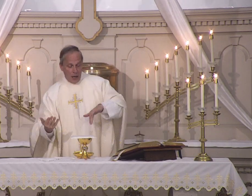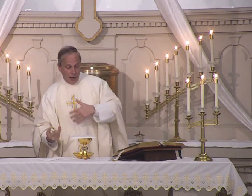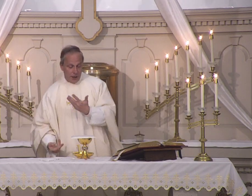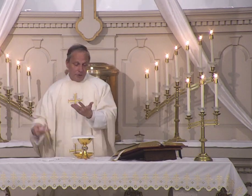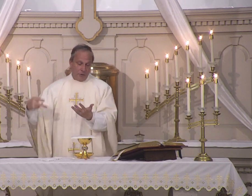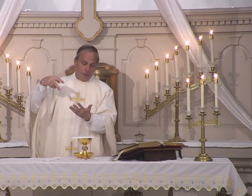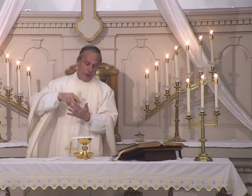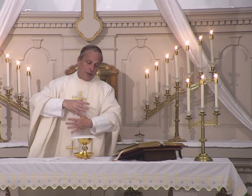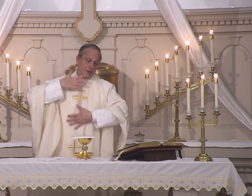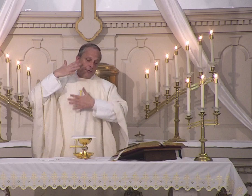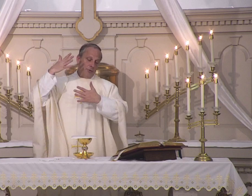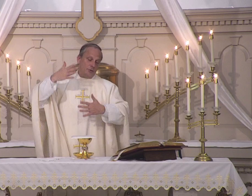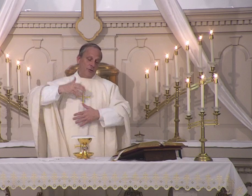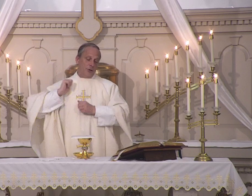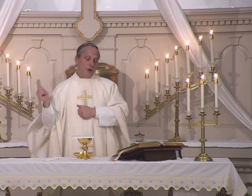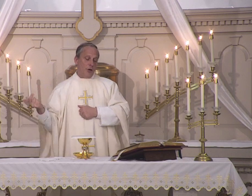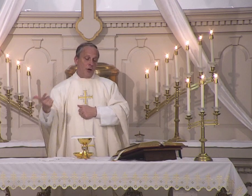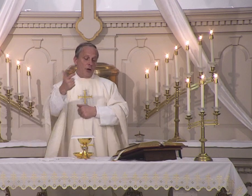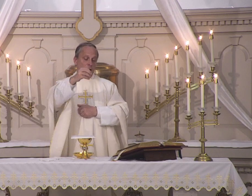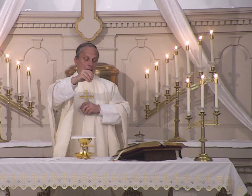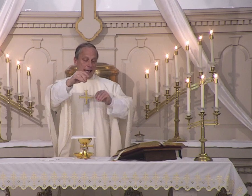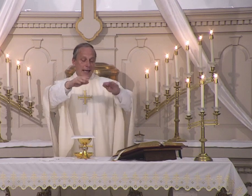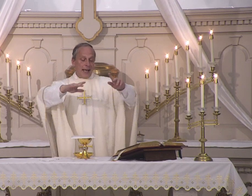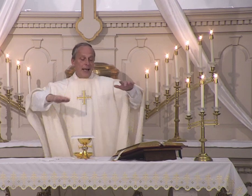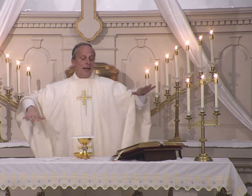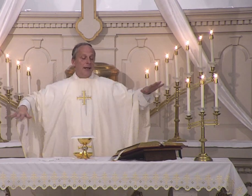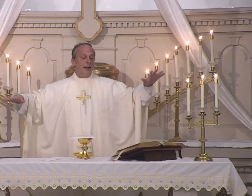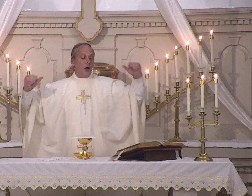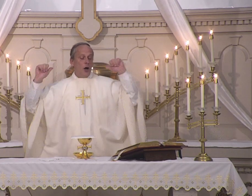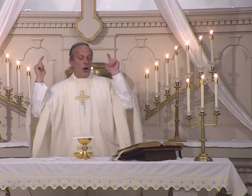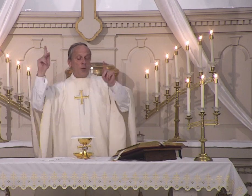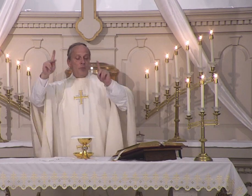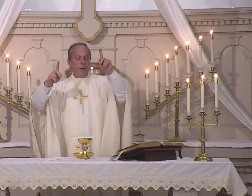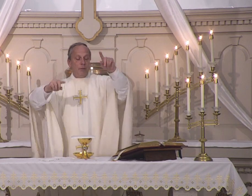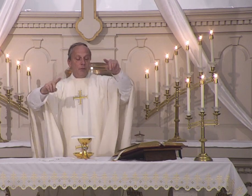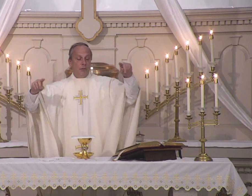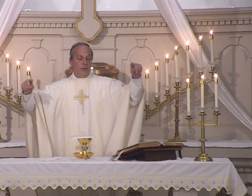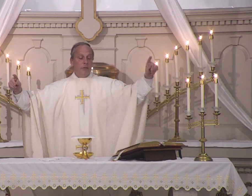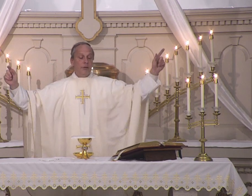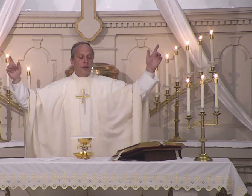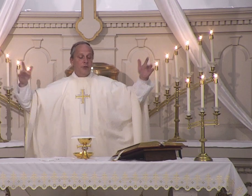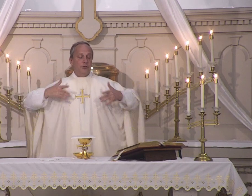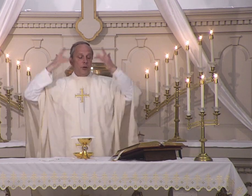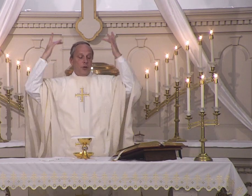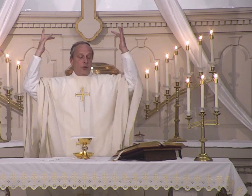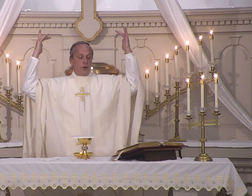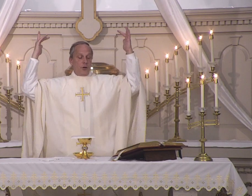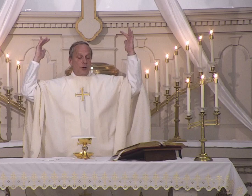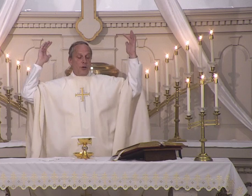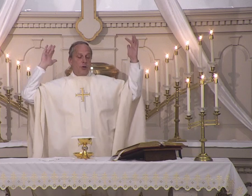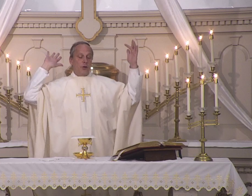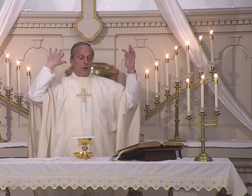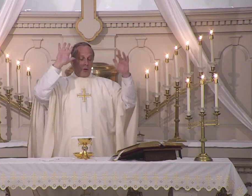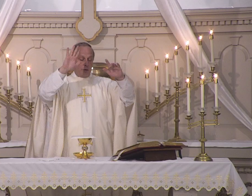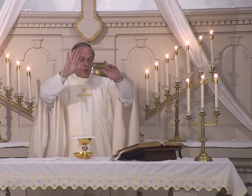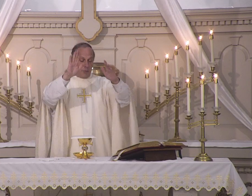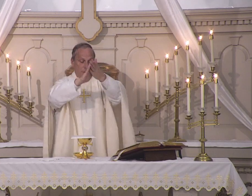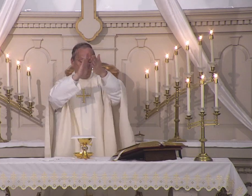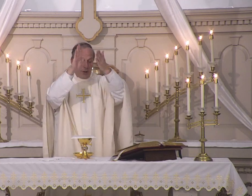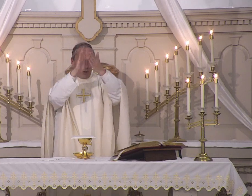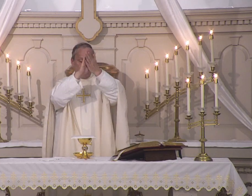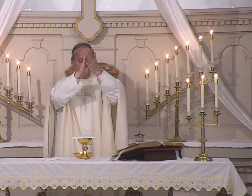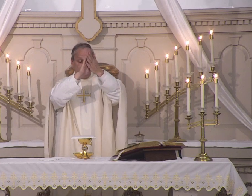Therefore, overcome with paschal joy, every land, every people exults in